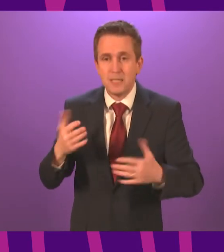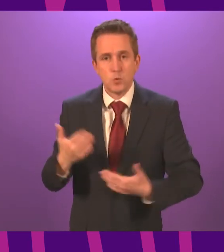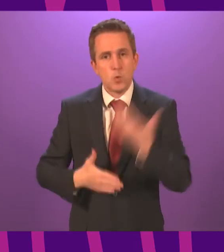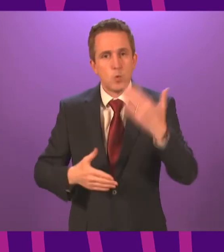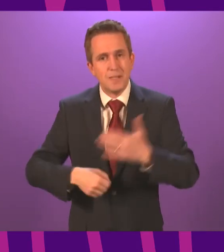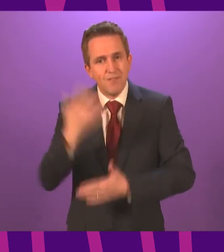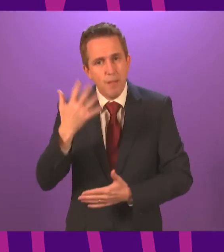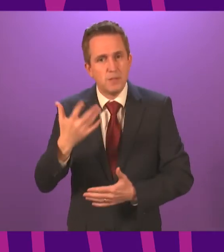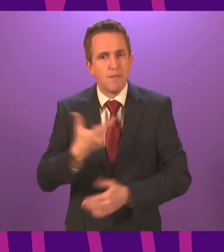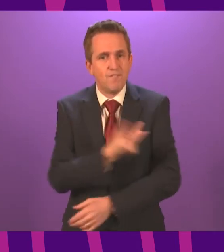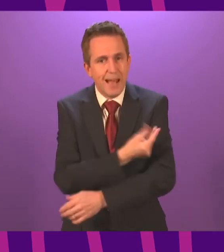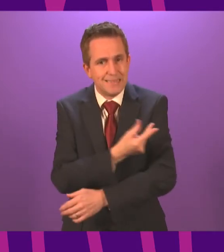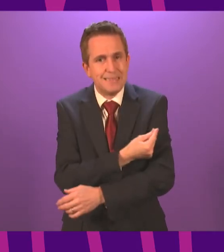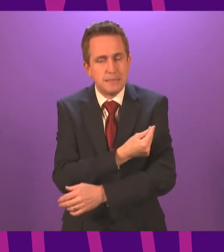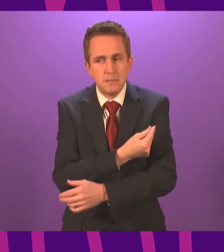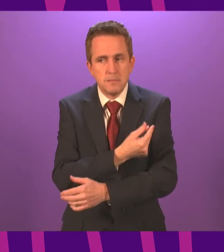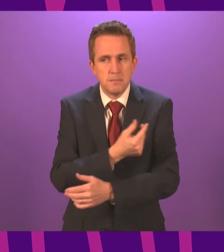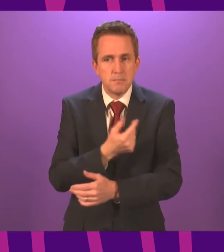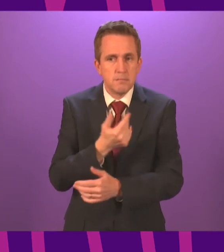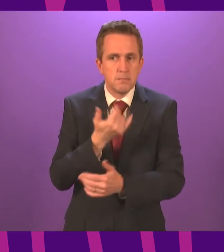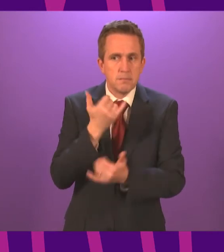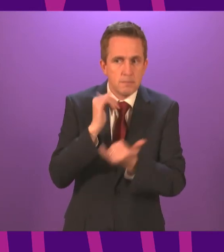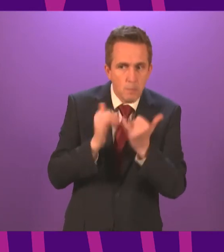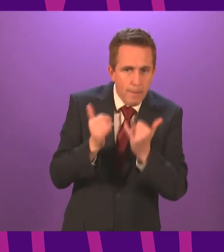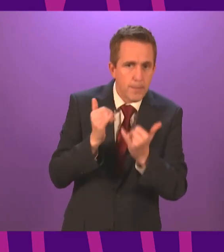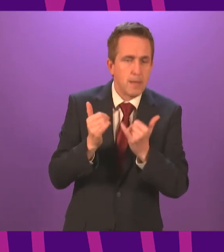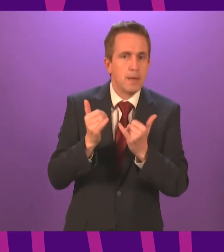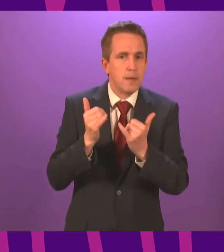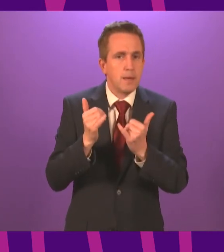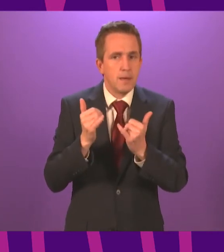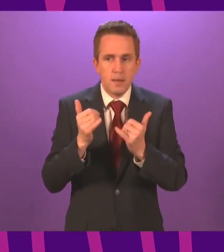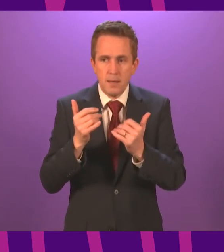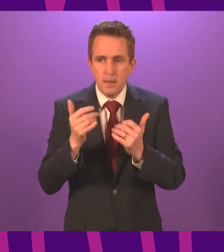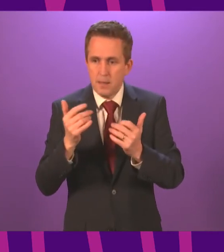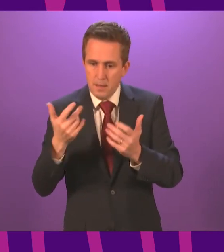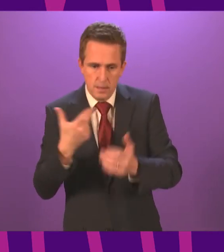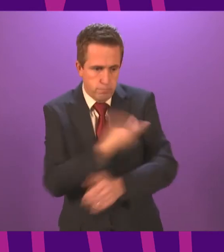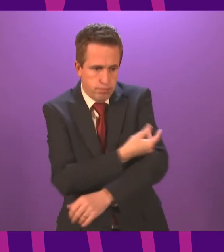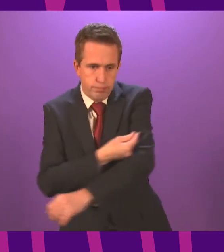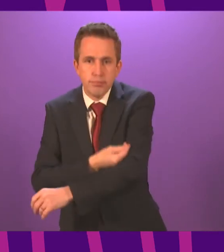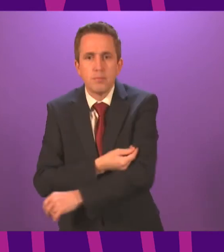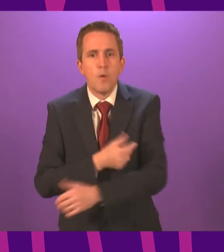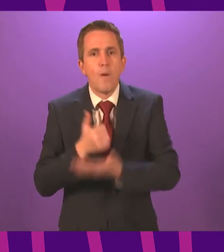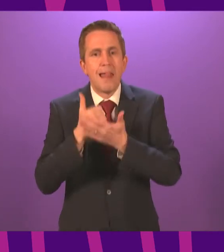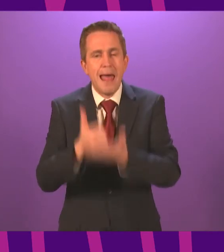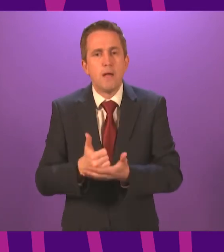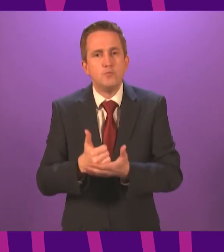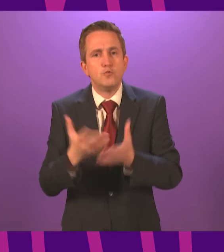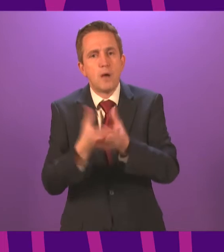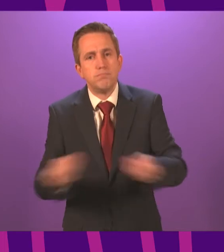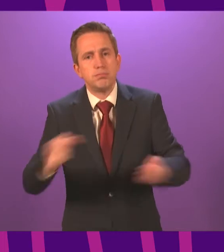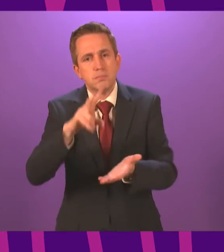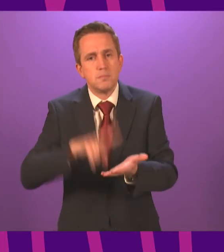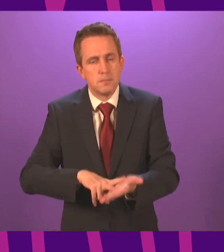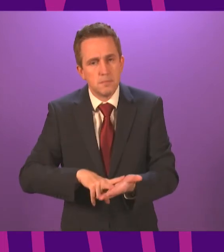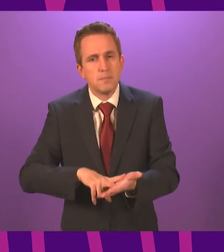point where we may be able to pharmacologically get a grip on this pandemic. But we already